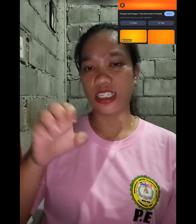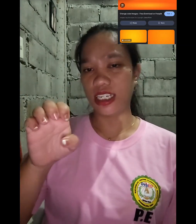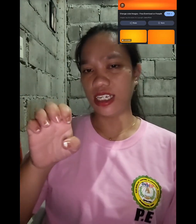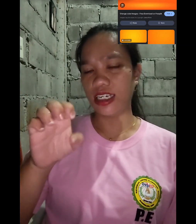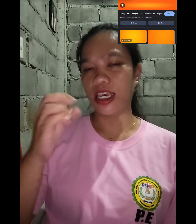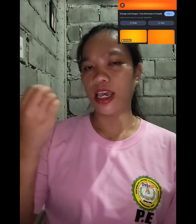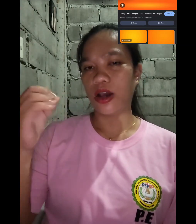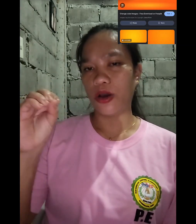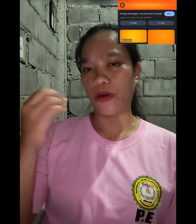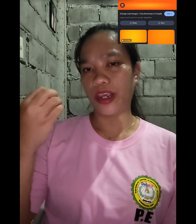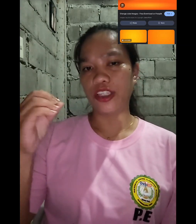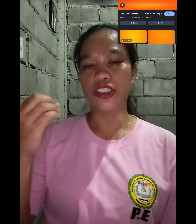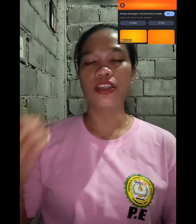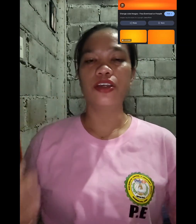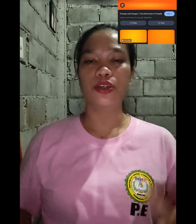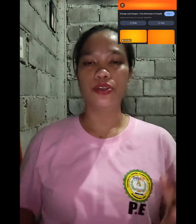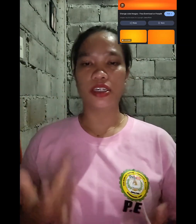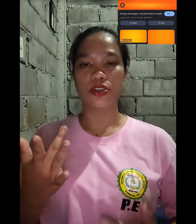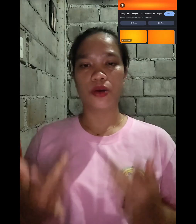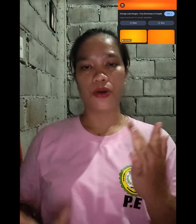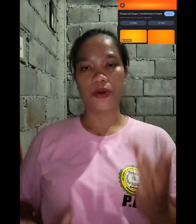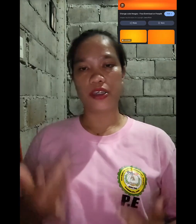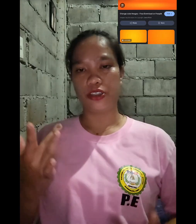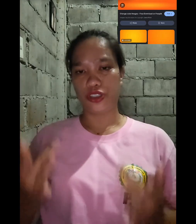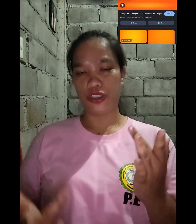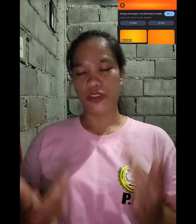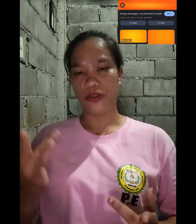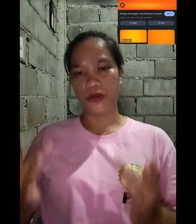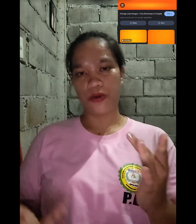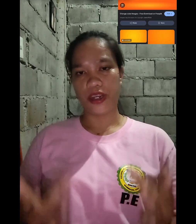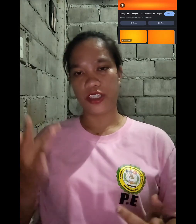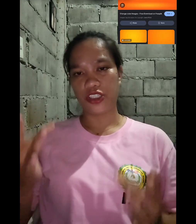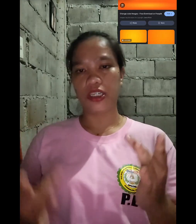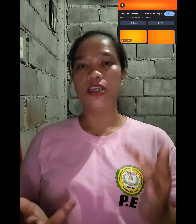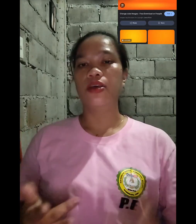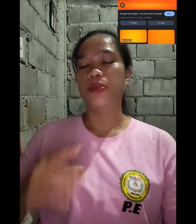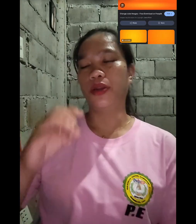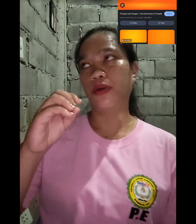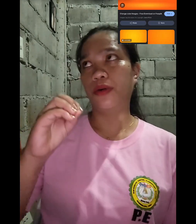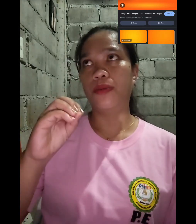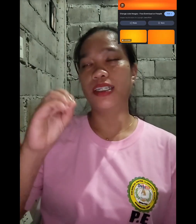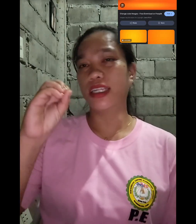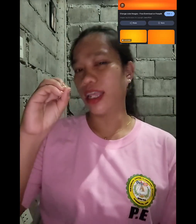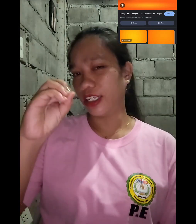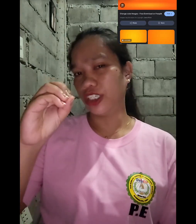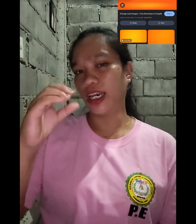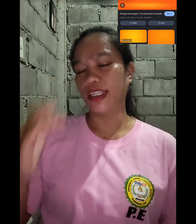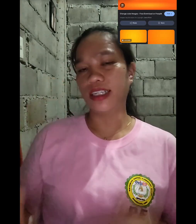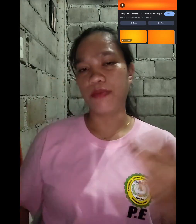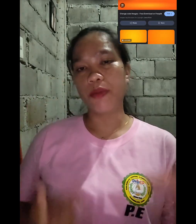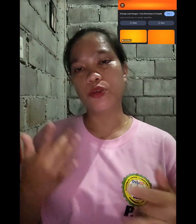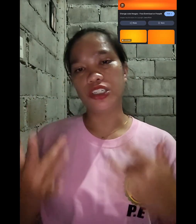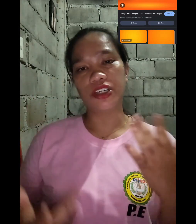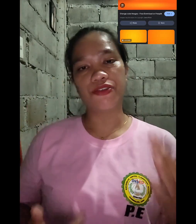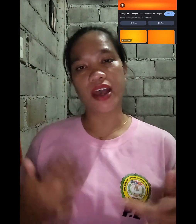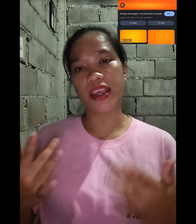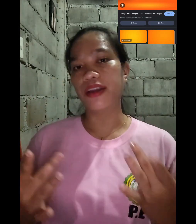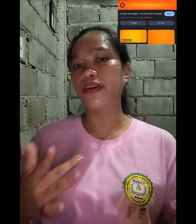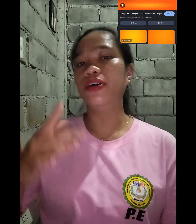O-R-A-N-G-E, orange. Other uses orange. Orange. Pero mas dali siya kay same man po din siya fire, no?